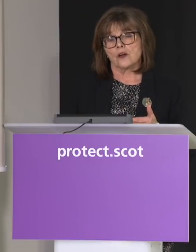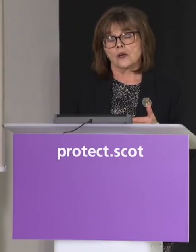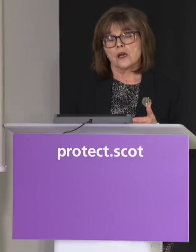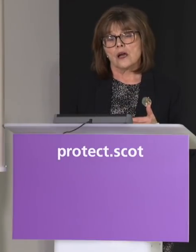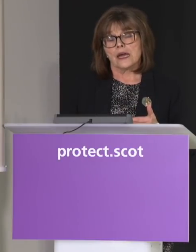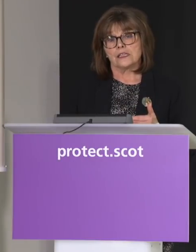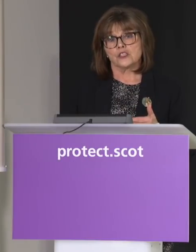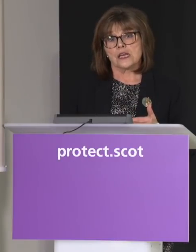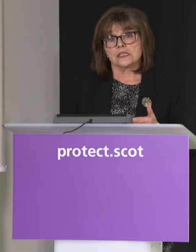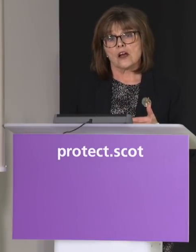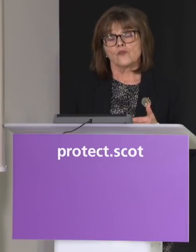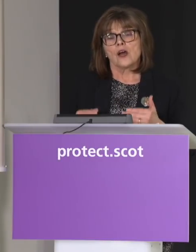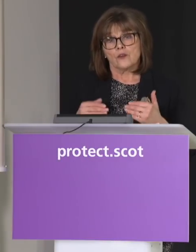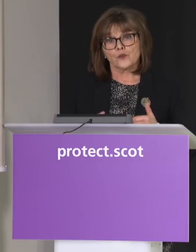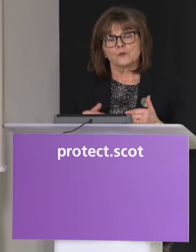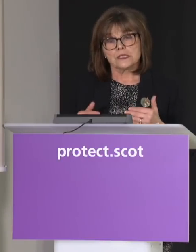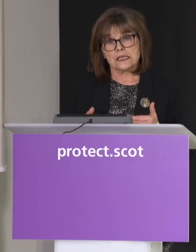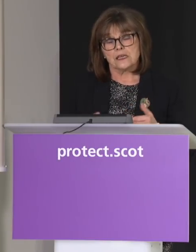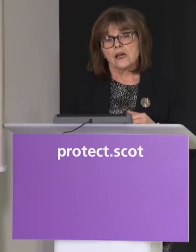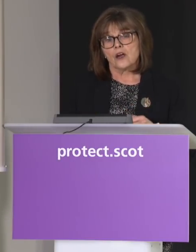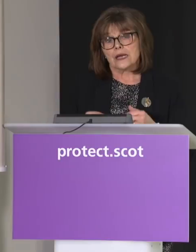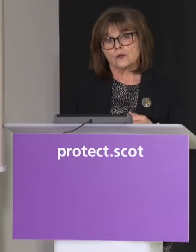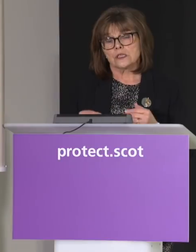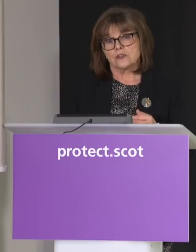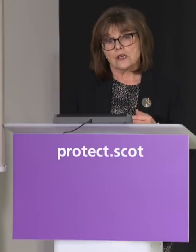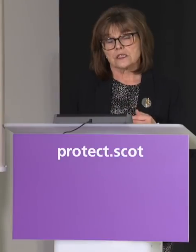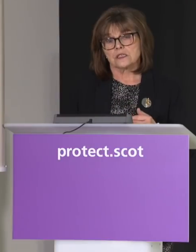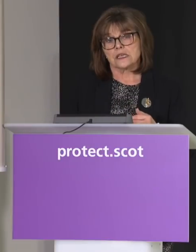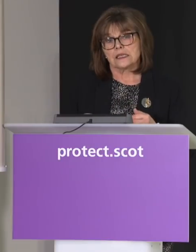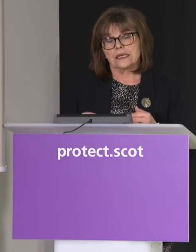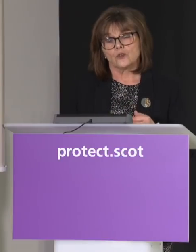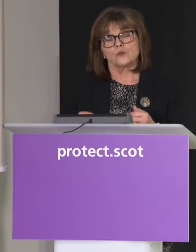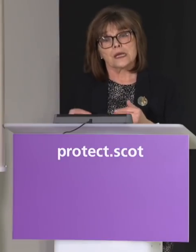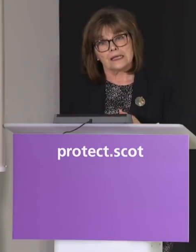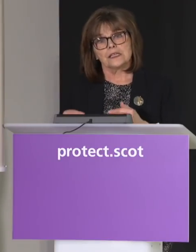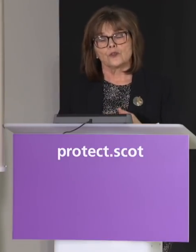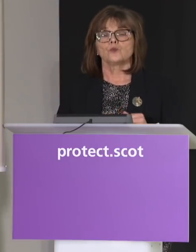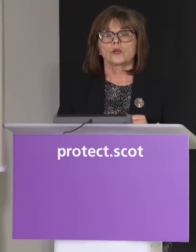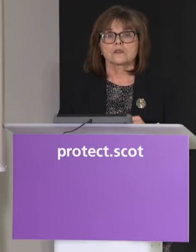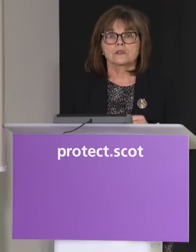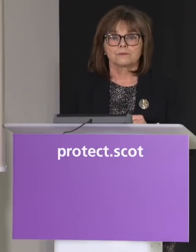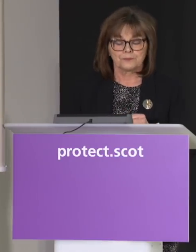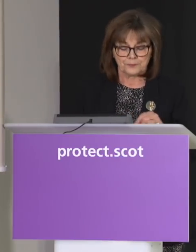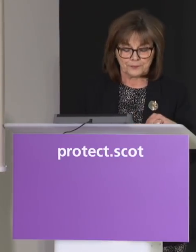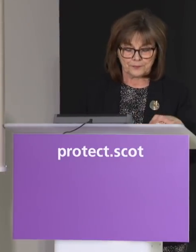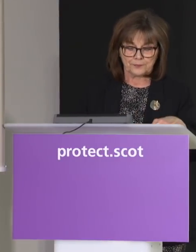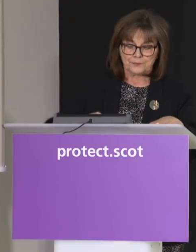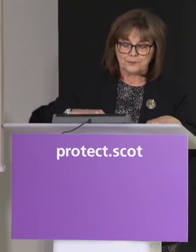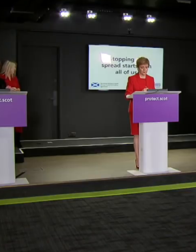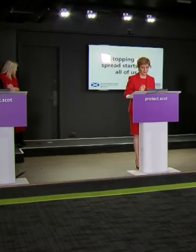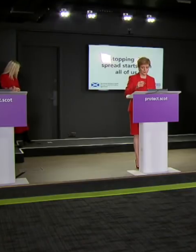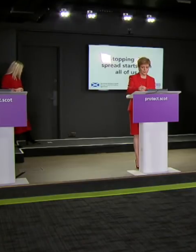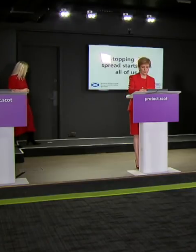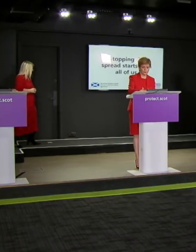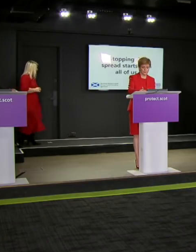vaccinate our NHS staff, and from today our elderly residents in care homes and care home workers.